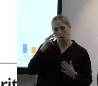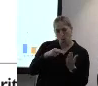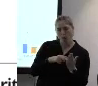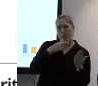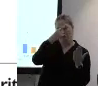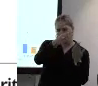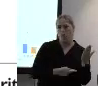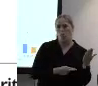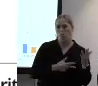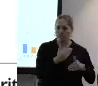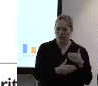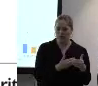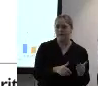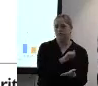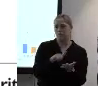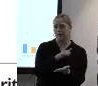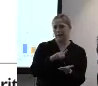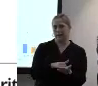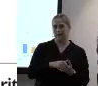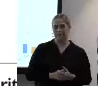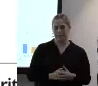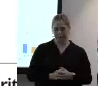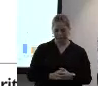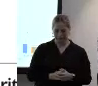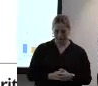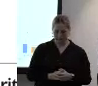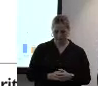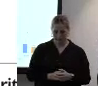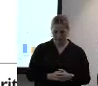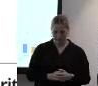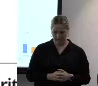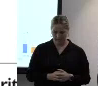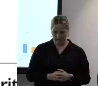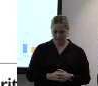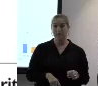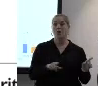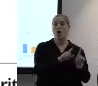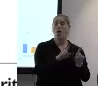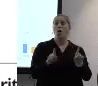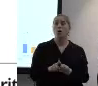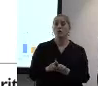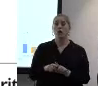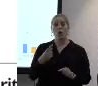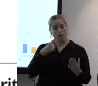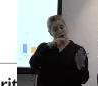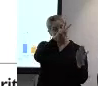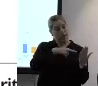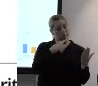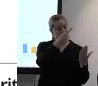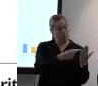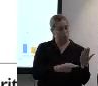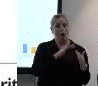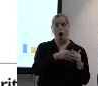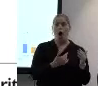We also reviewed the reports in terms of their recommendations provided and their readability as well. So